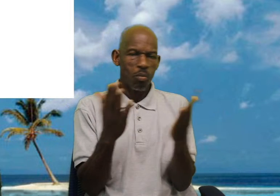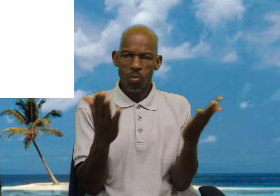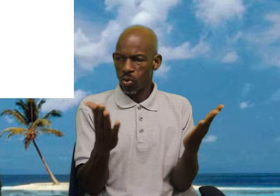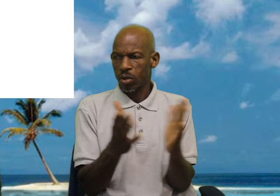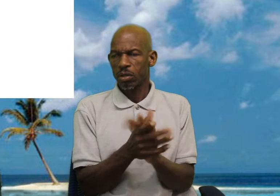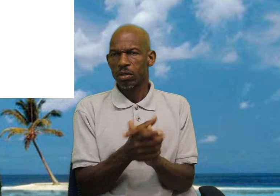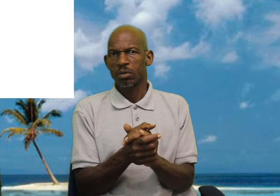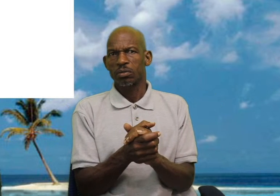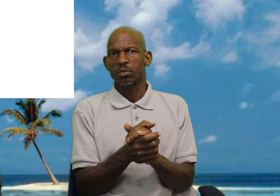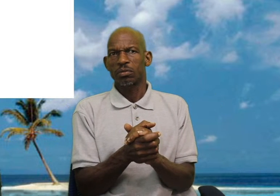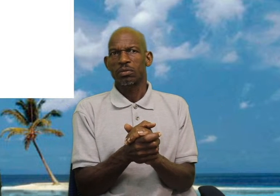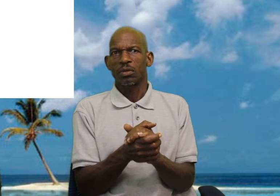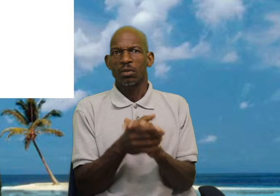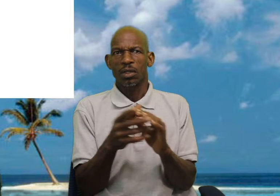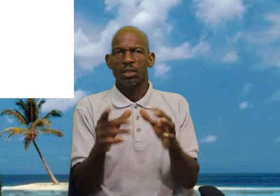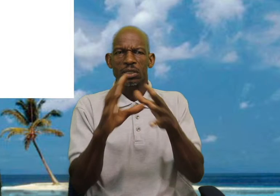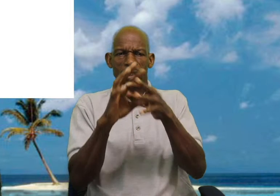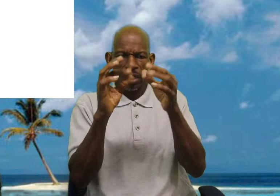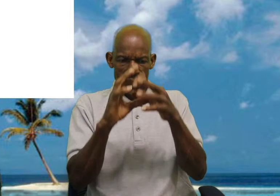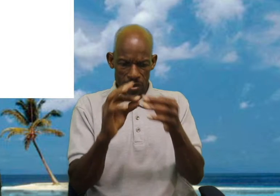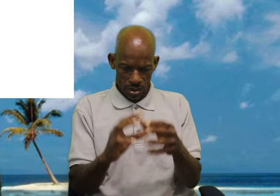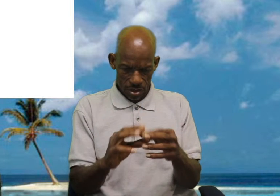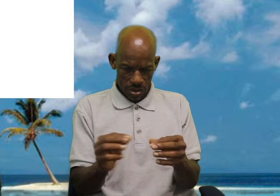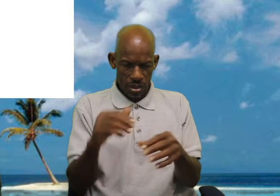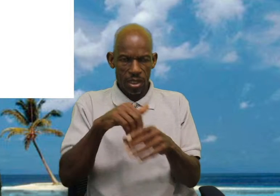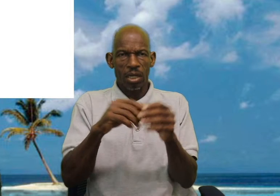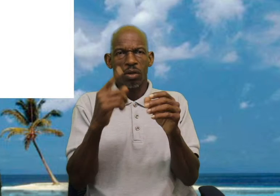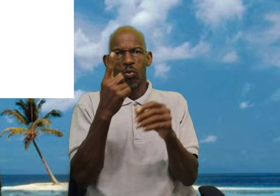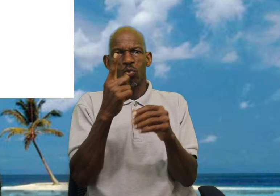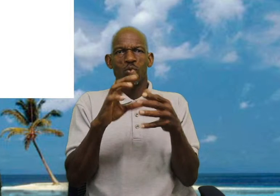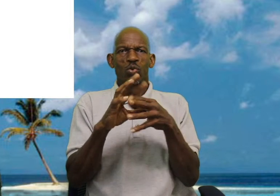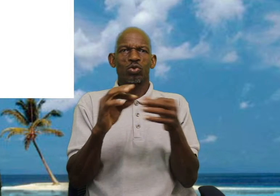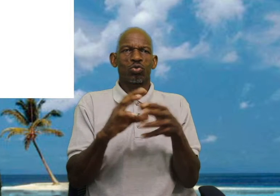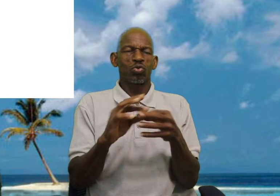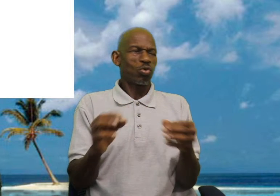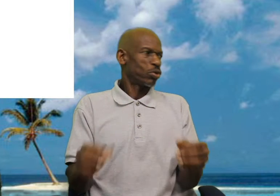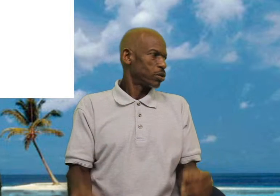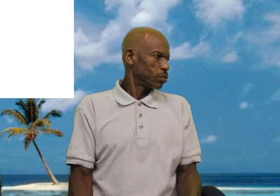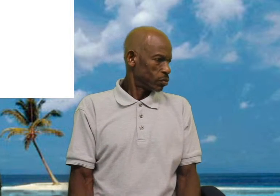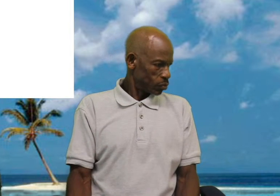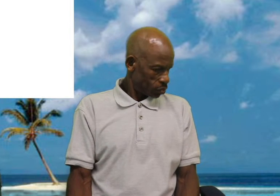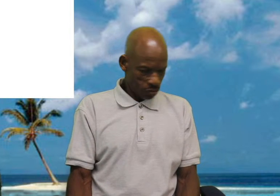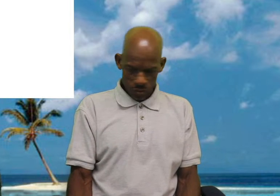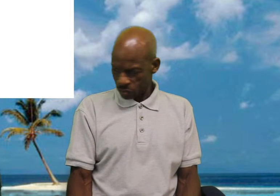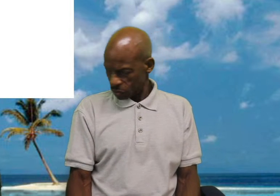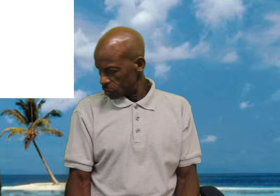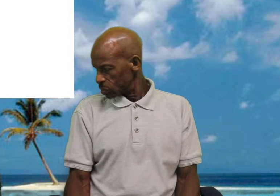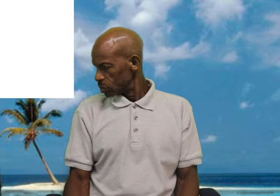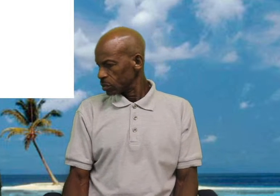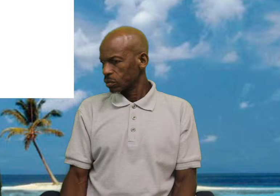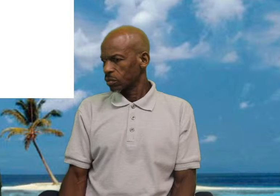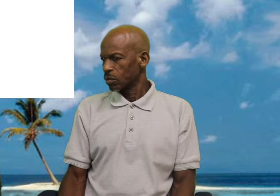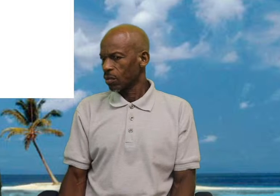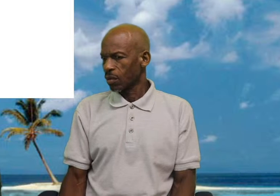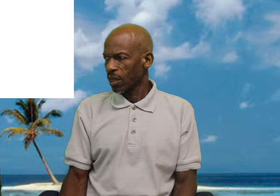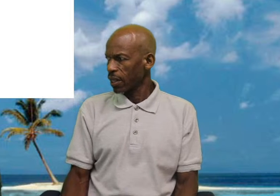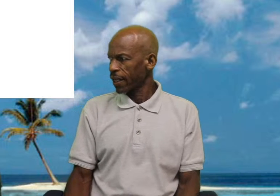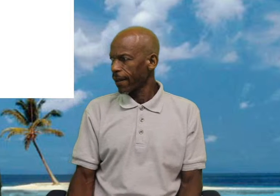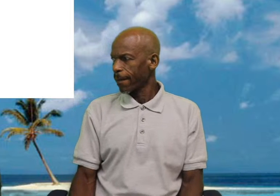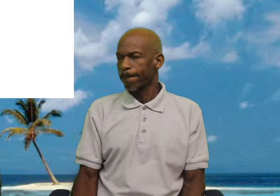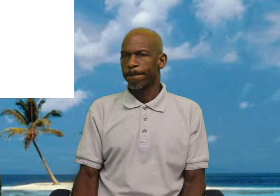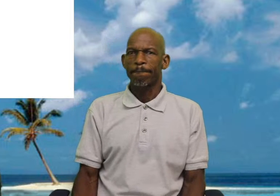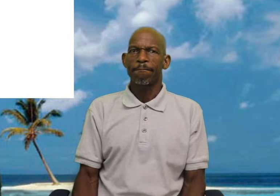of sentences together, they are connected, right? So that my name is Selwyn, that was the